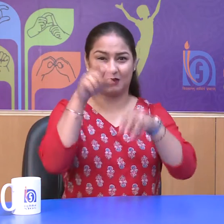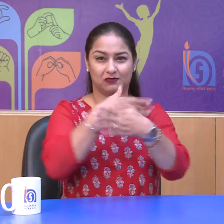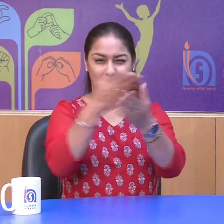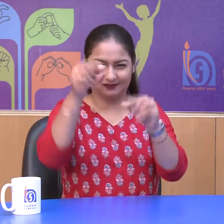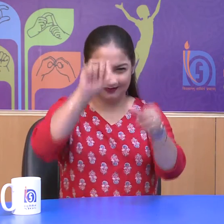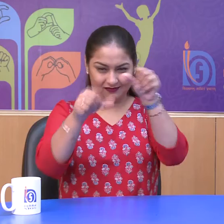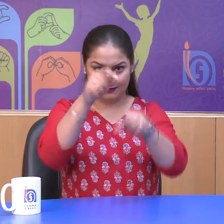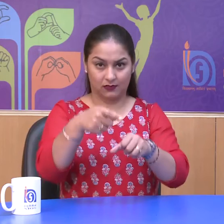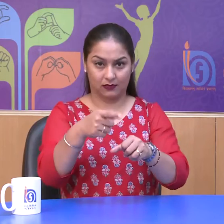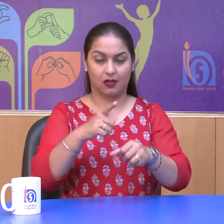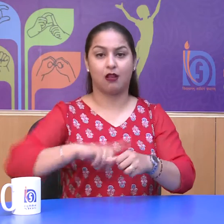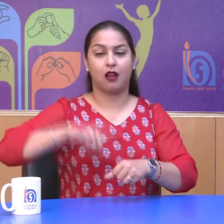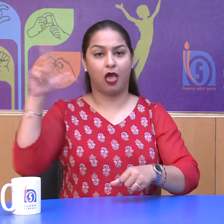were living in India,